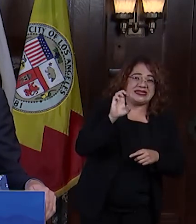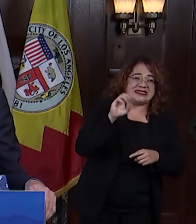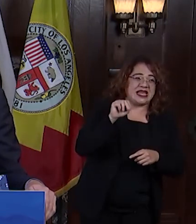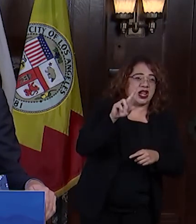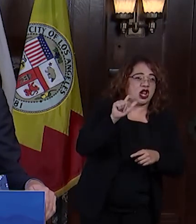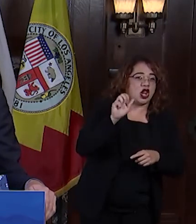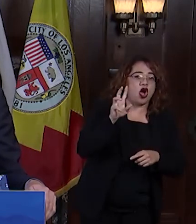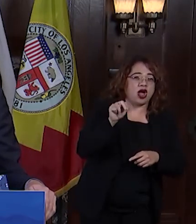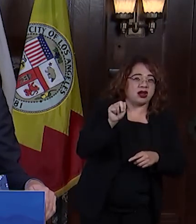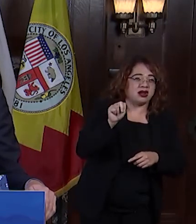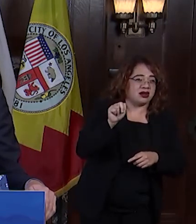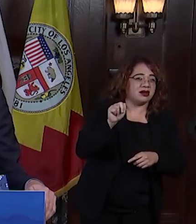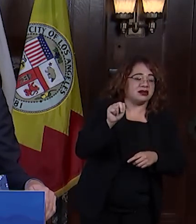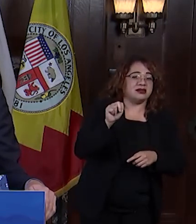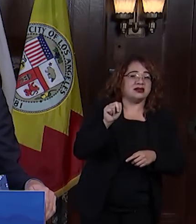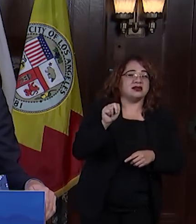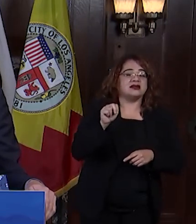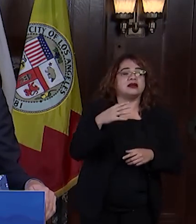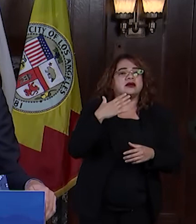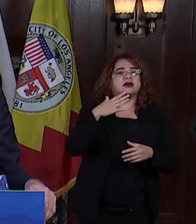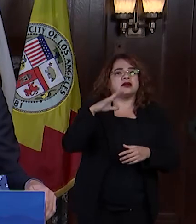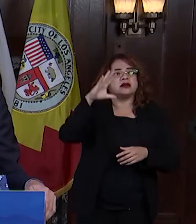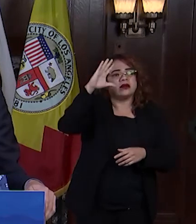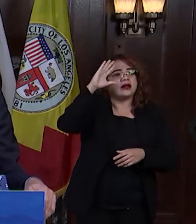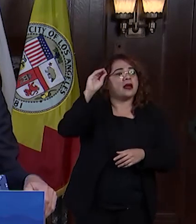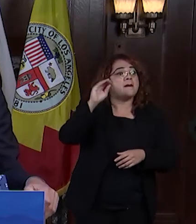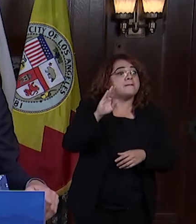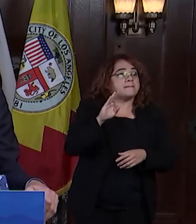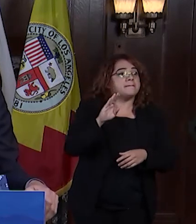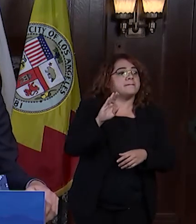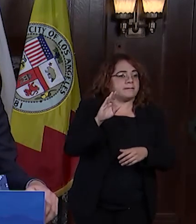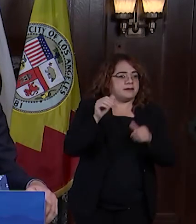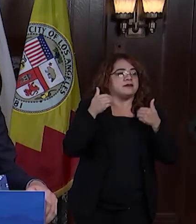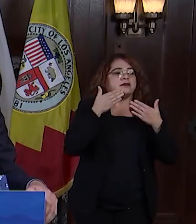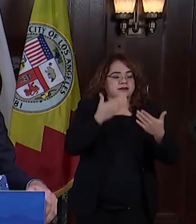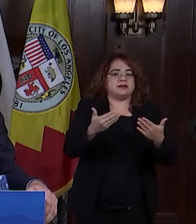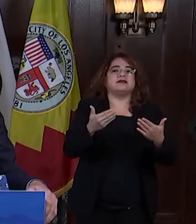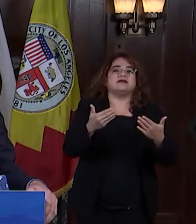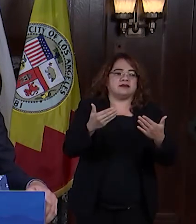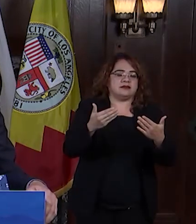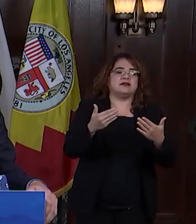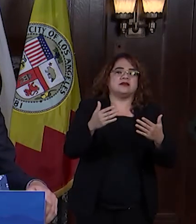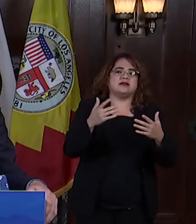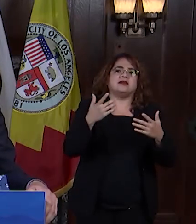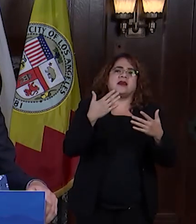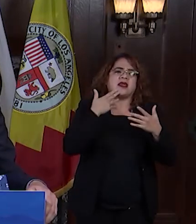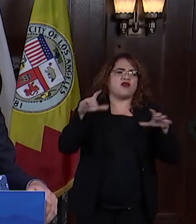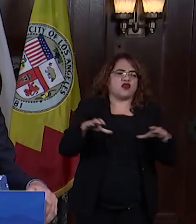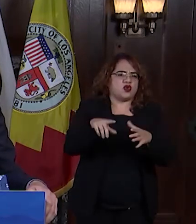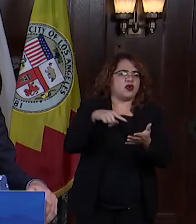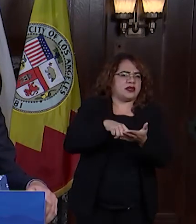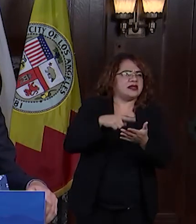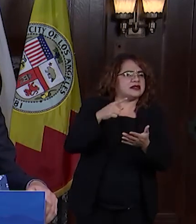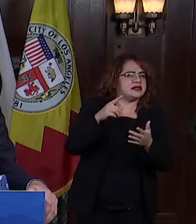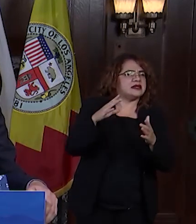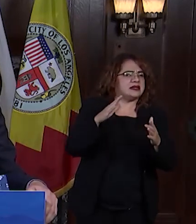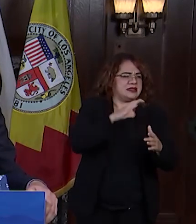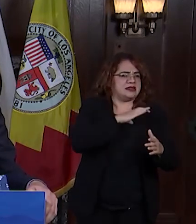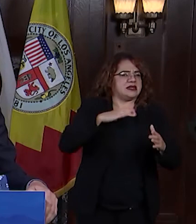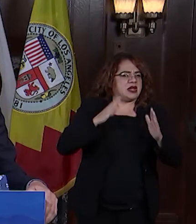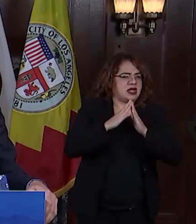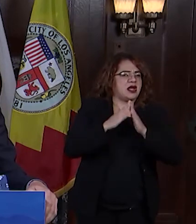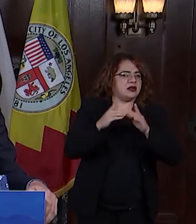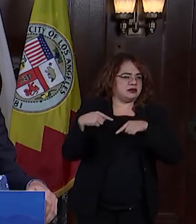Hello, Mayor. Thank you for doing this. You bet. Today, the City Council spent several hours kind of